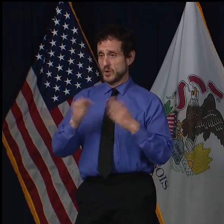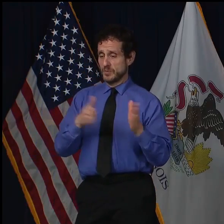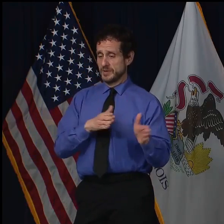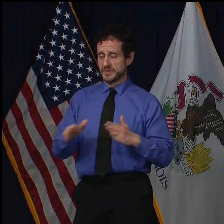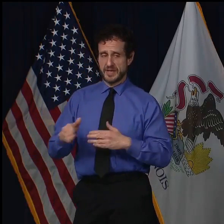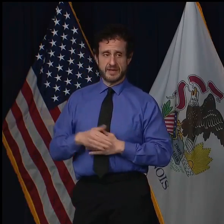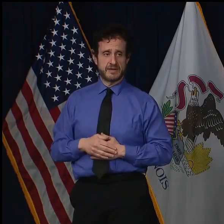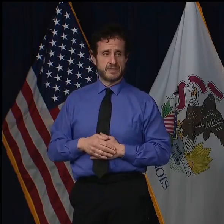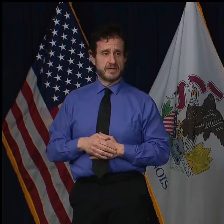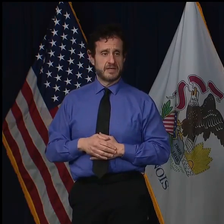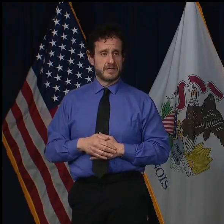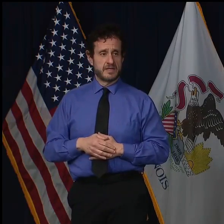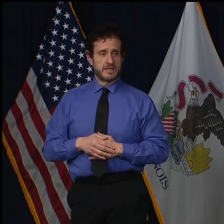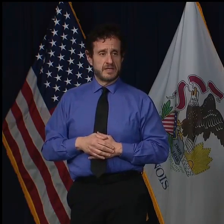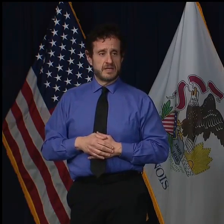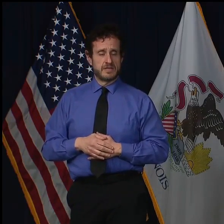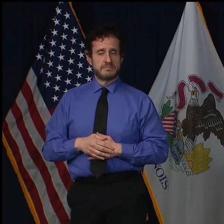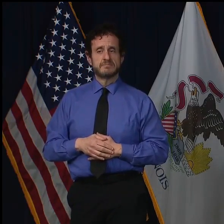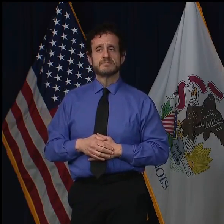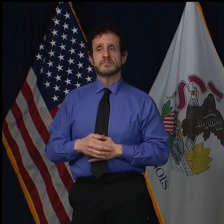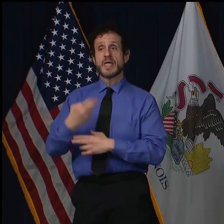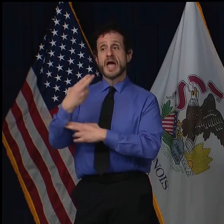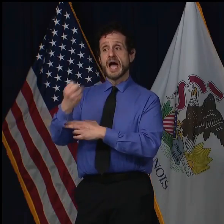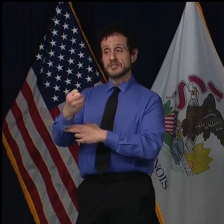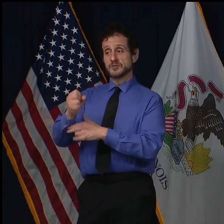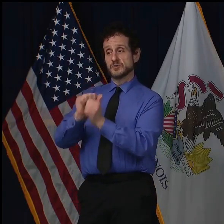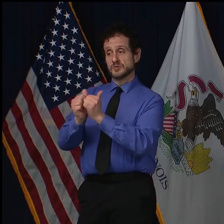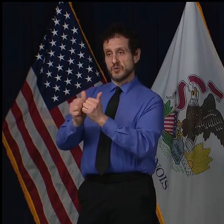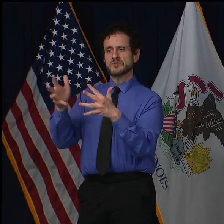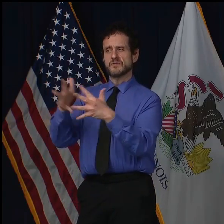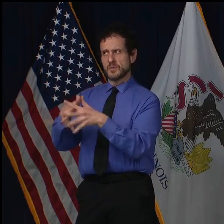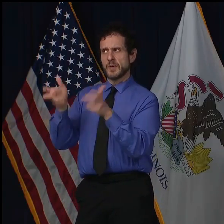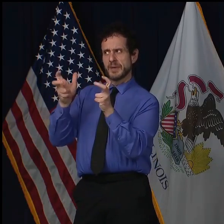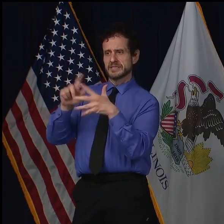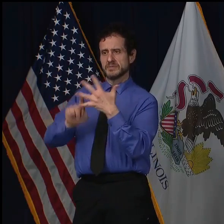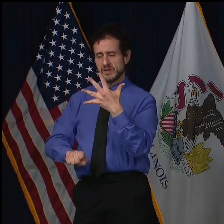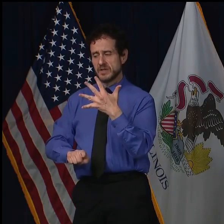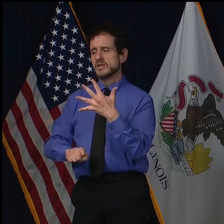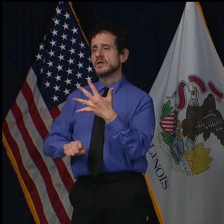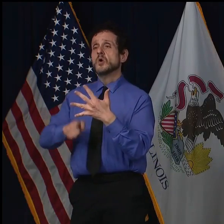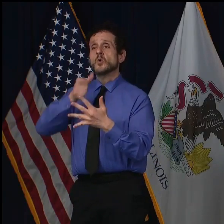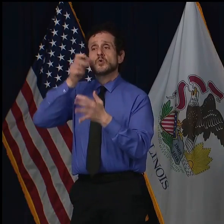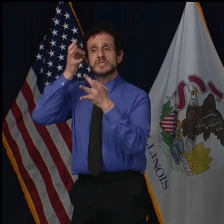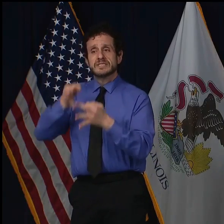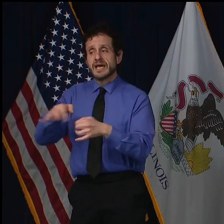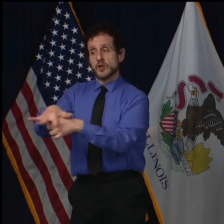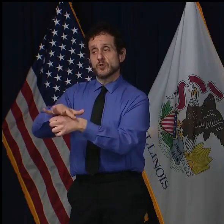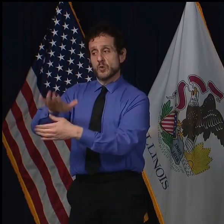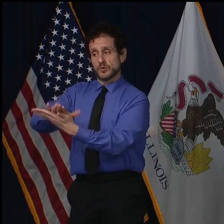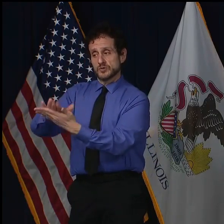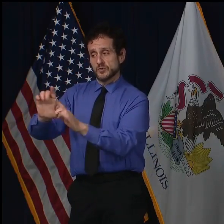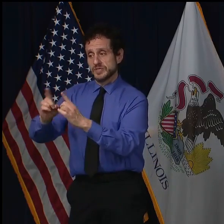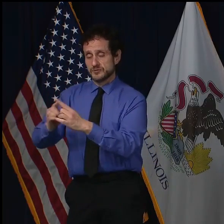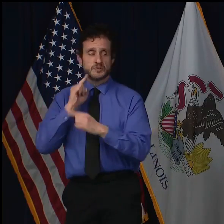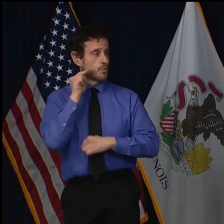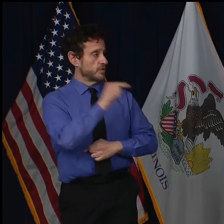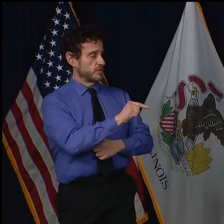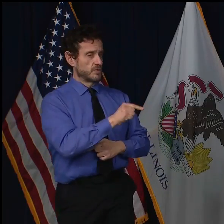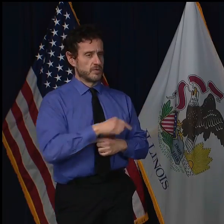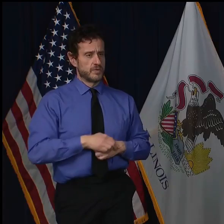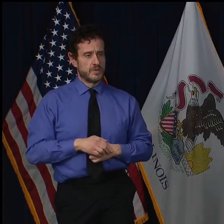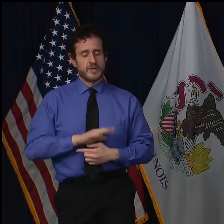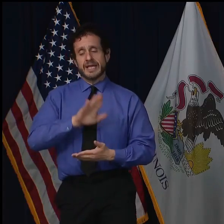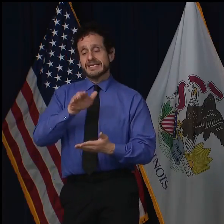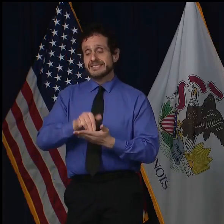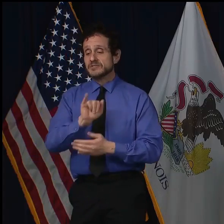Marian Ahern, NBC5. Will high school sports be determined by local school districts or by you? Say Central Illinois region moves to the